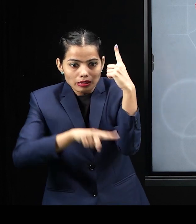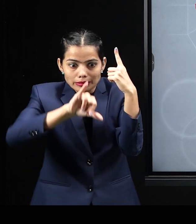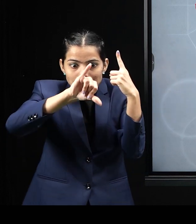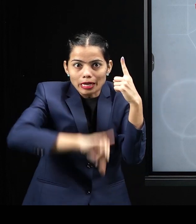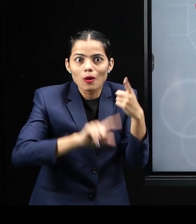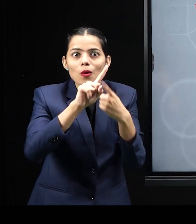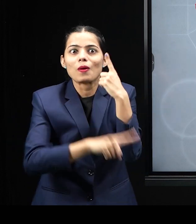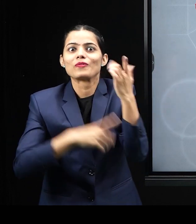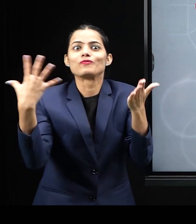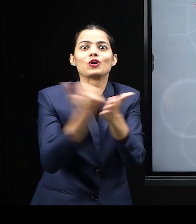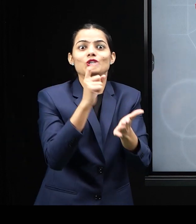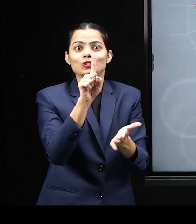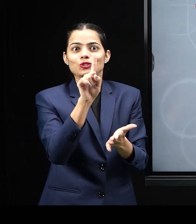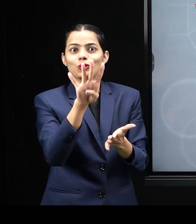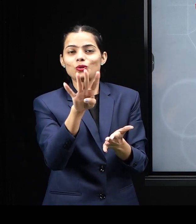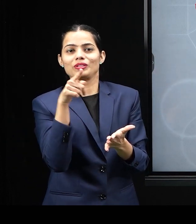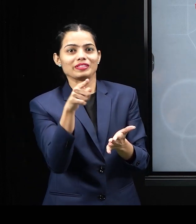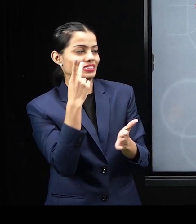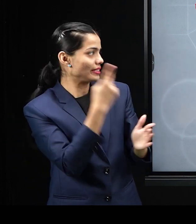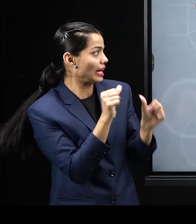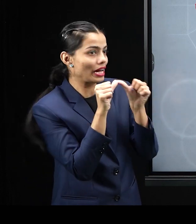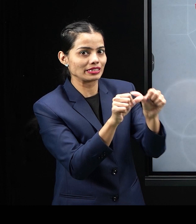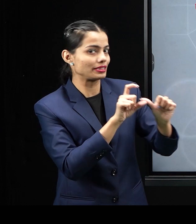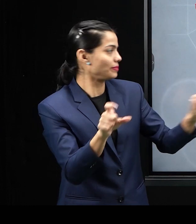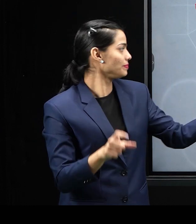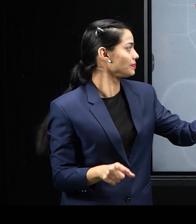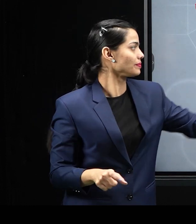14 is not equal to 0.